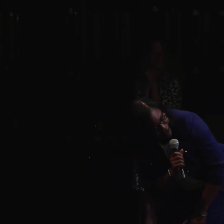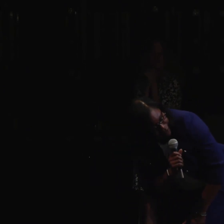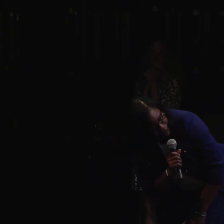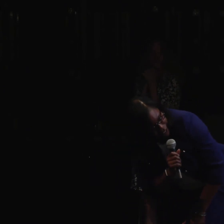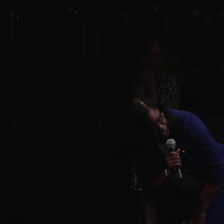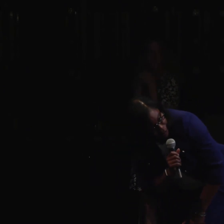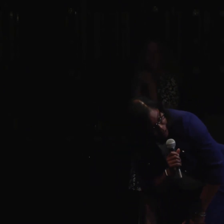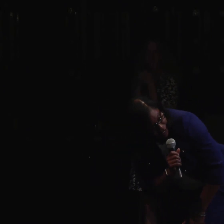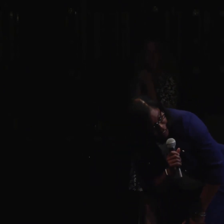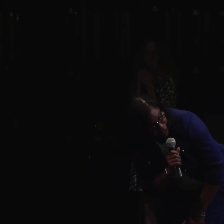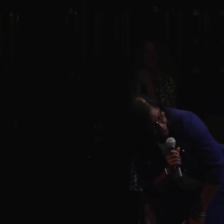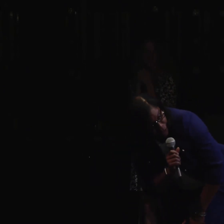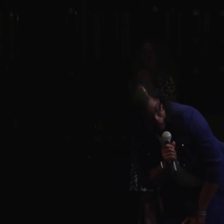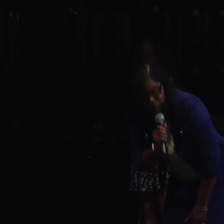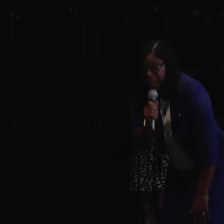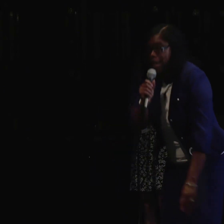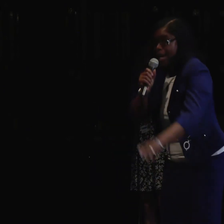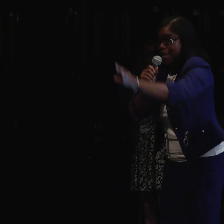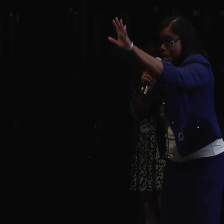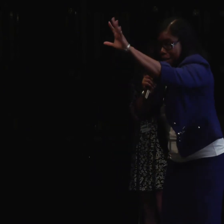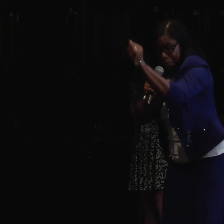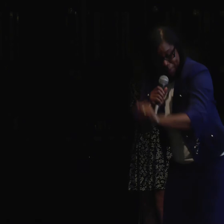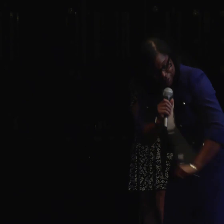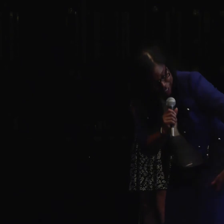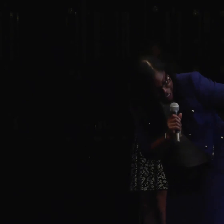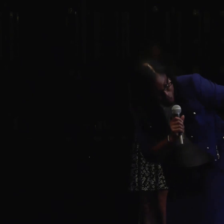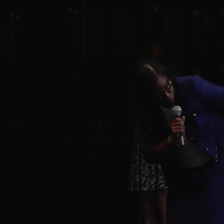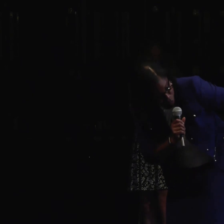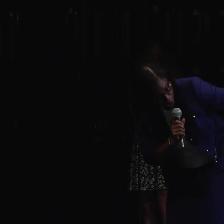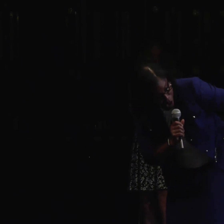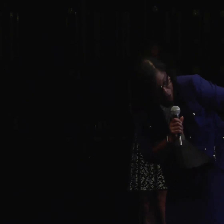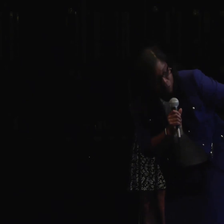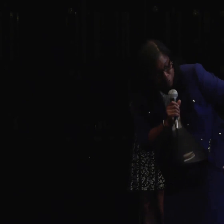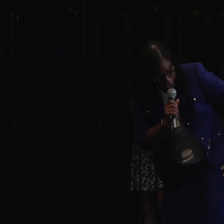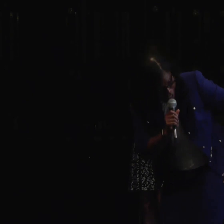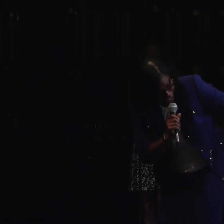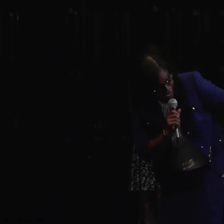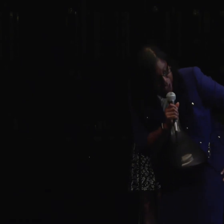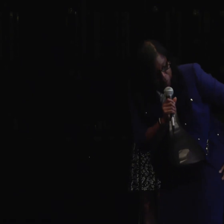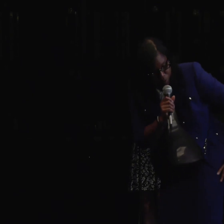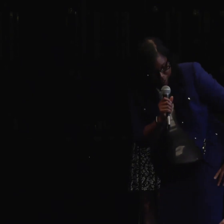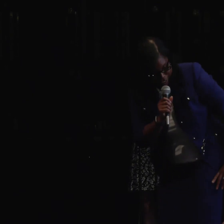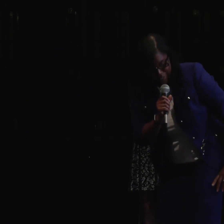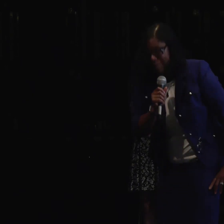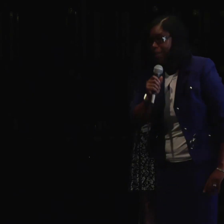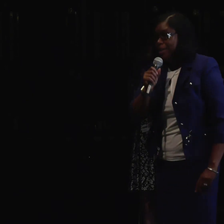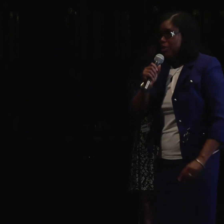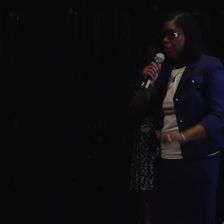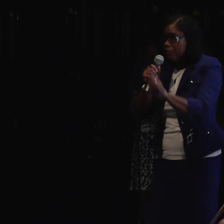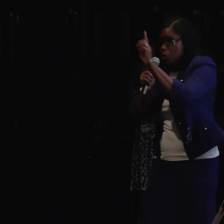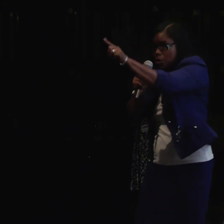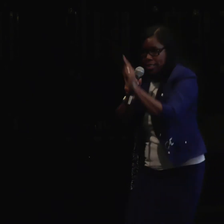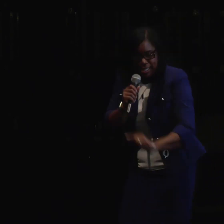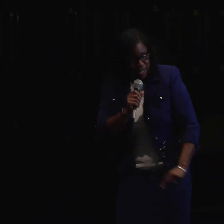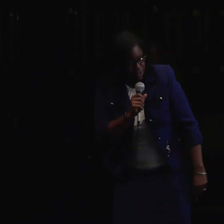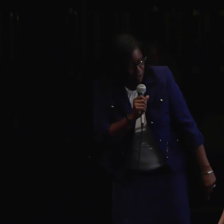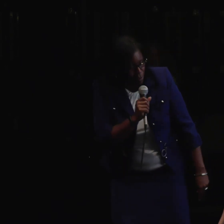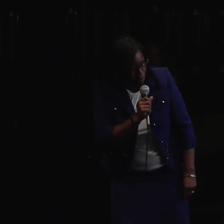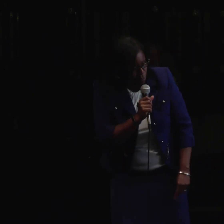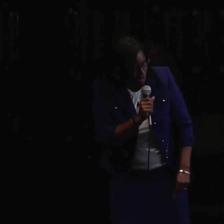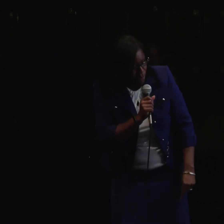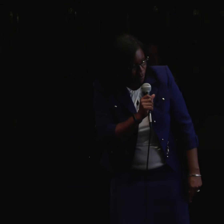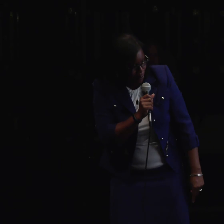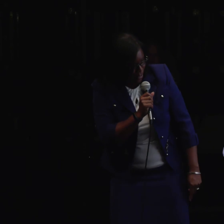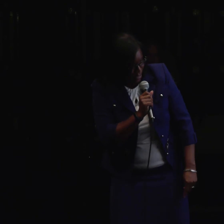works for Lynchburg City Schools. And they are about to get raw, ready and willing. So if you could tell